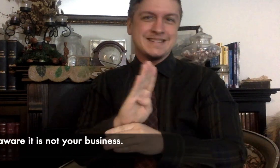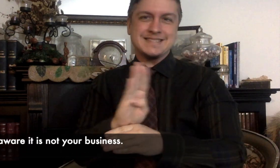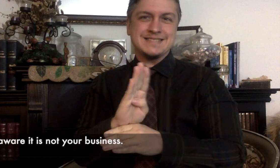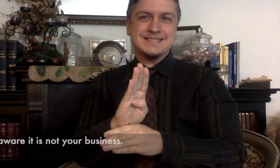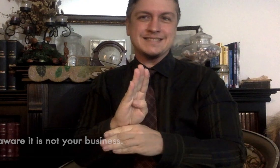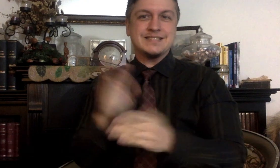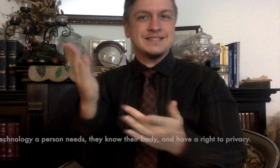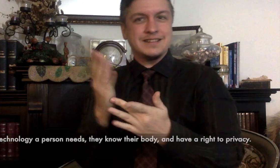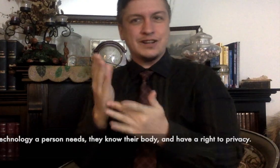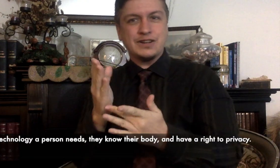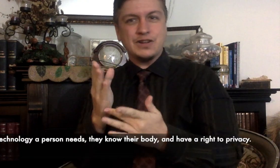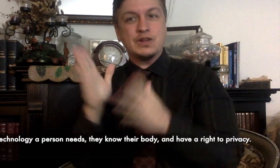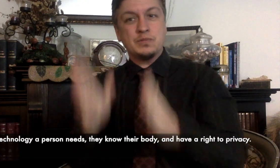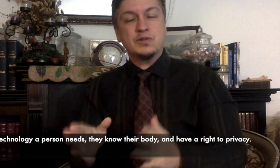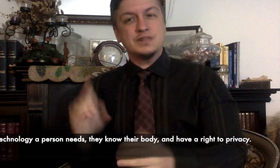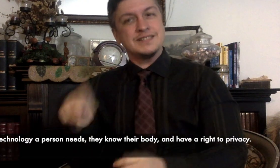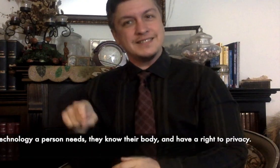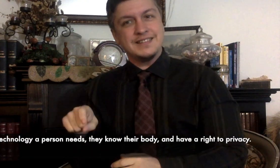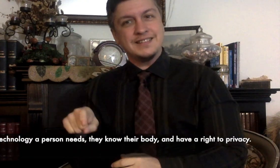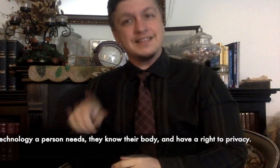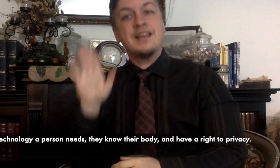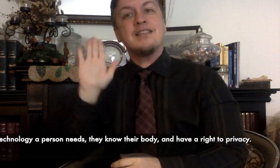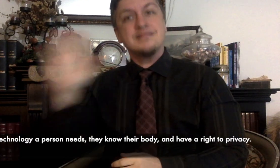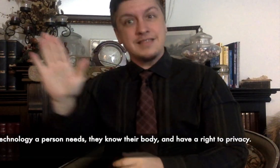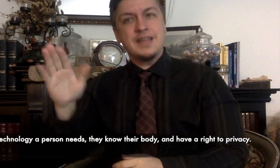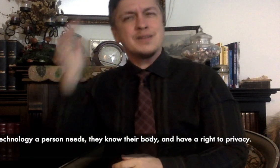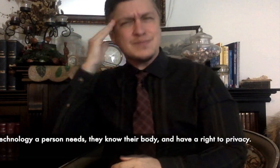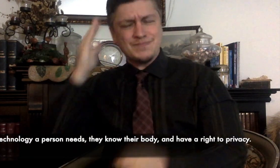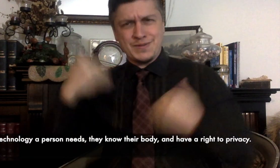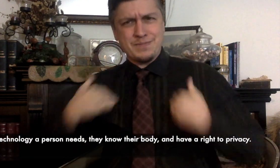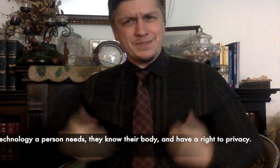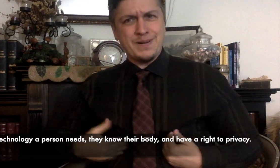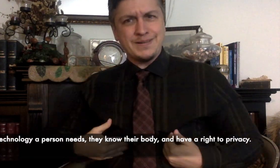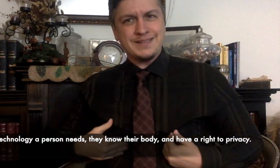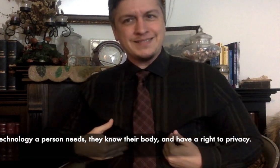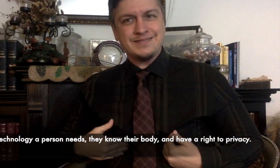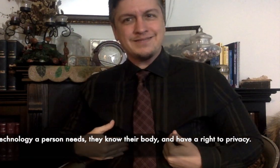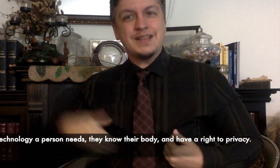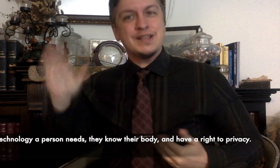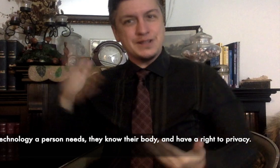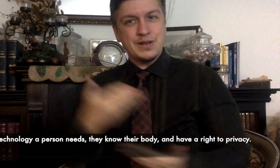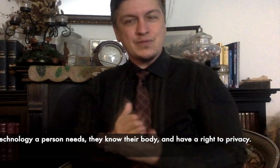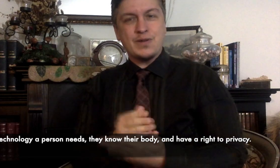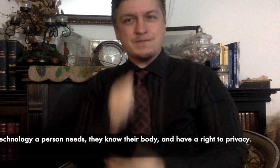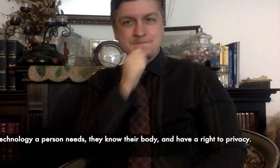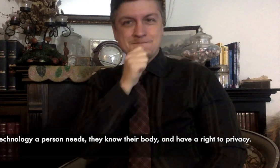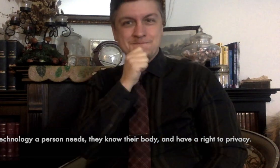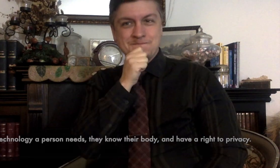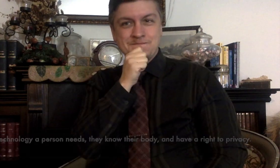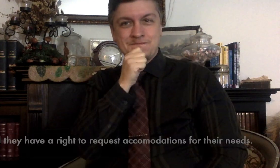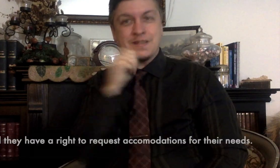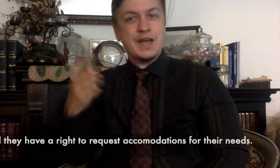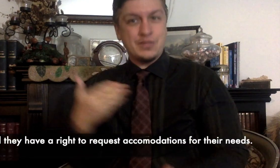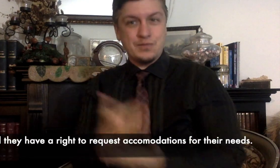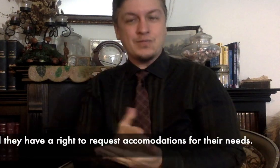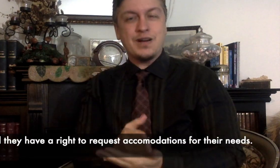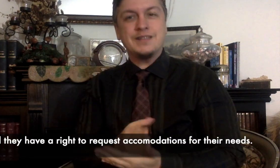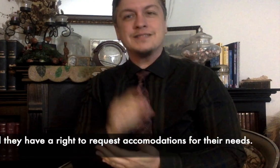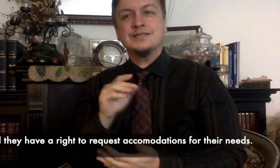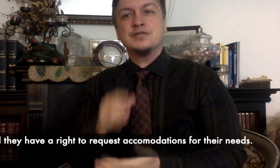business. The technology a person needs, they know their body, and they have a right to privacy. And they have a